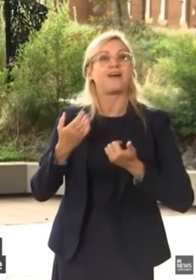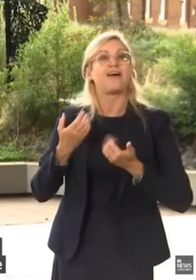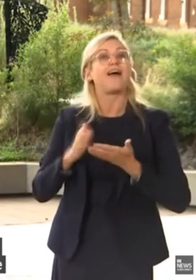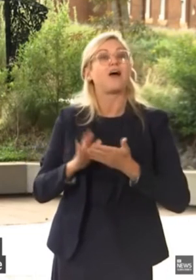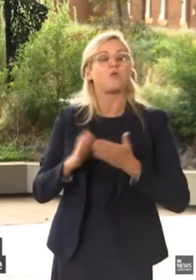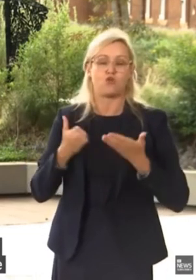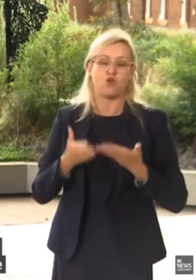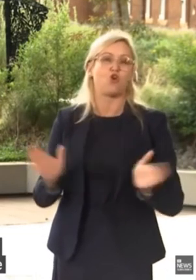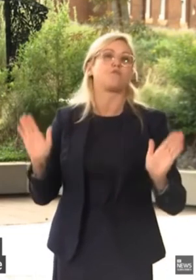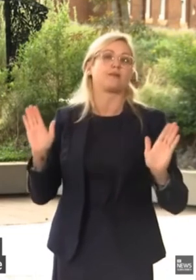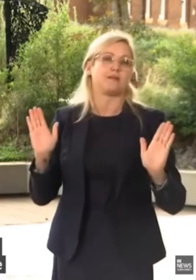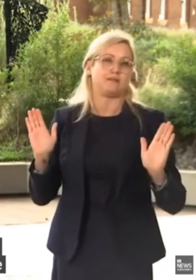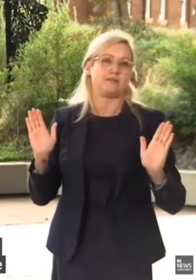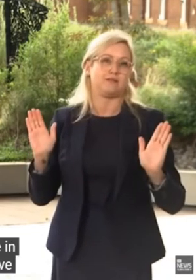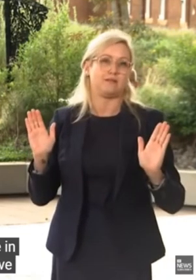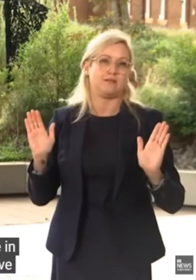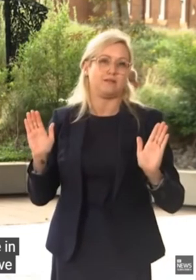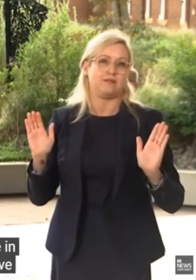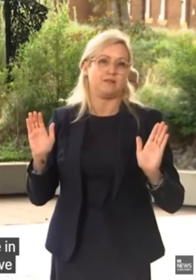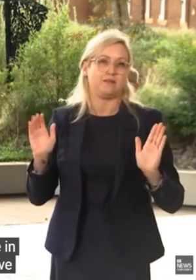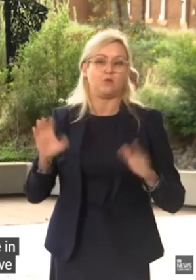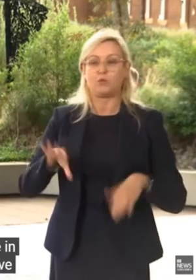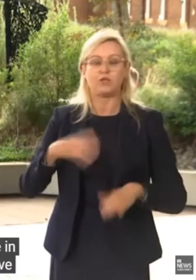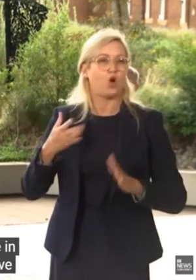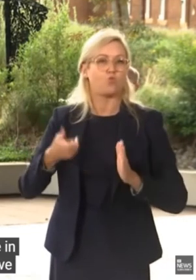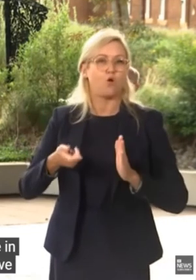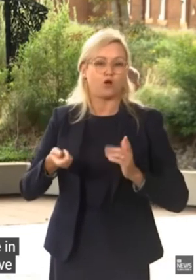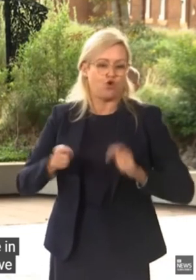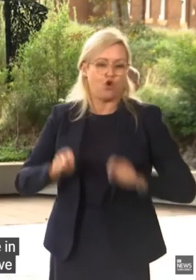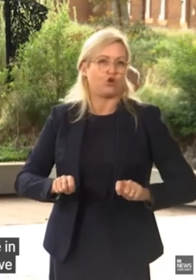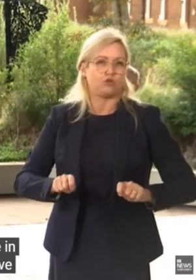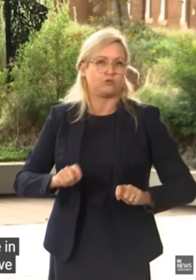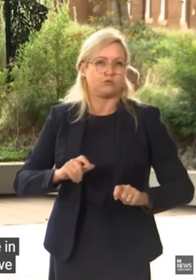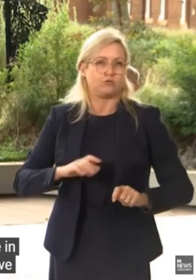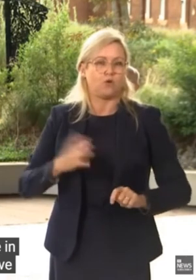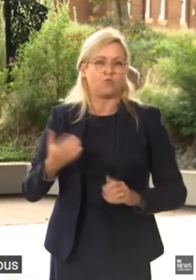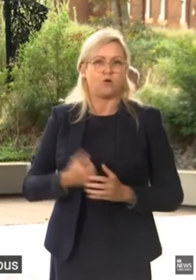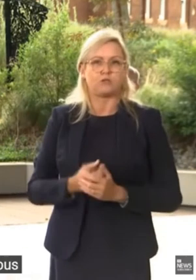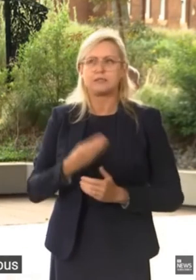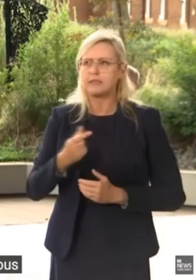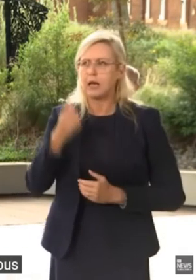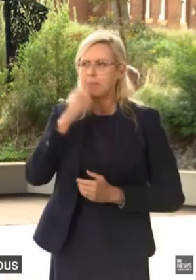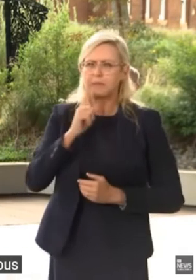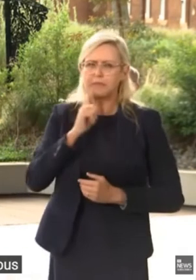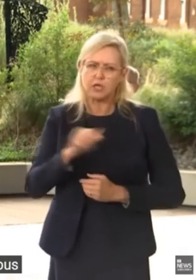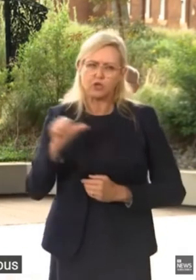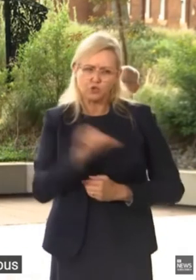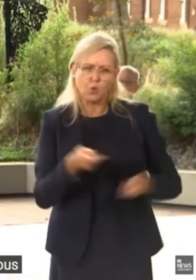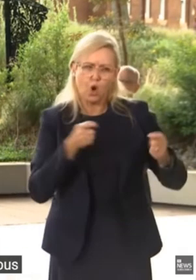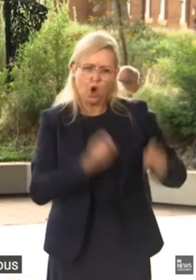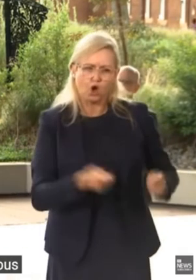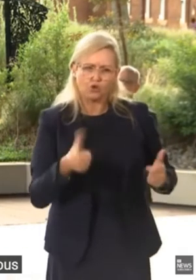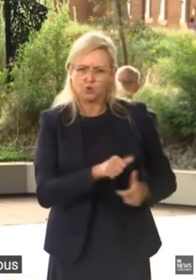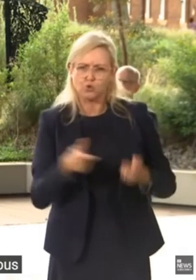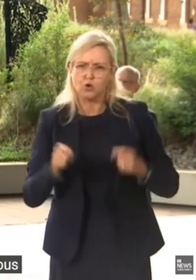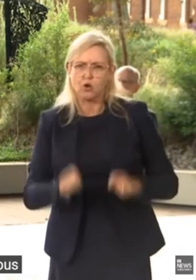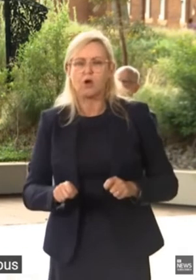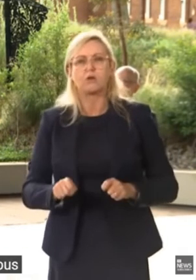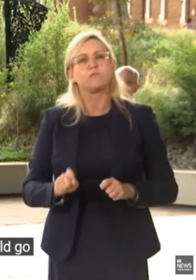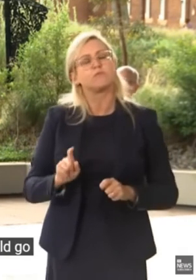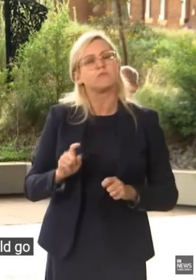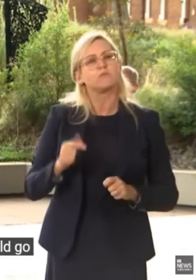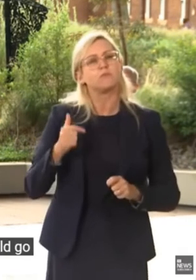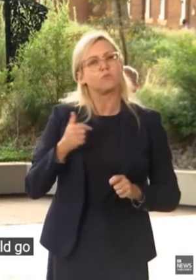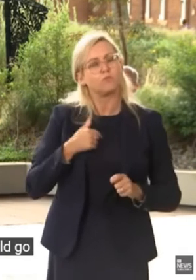we have an opposition calling for lockdowns. We've had numerous commentators saying we should go into lockdown. We have kept society open as